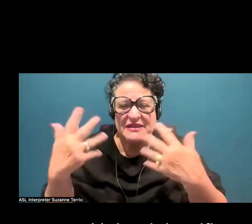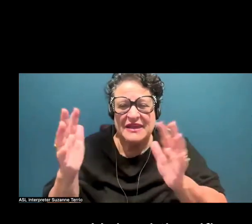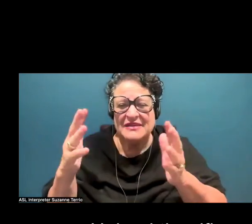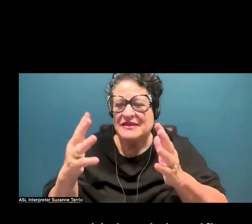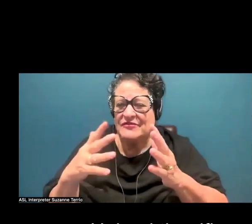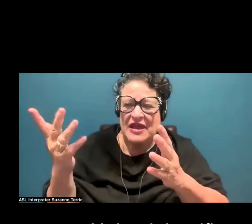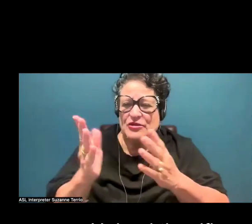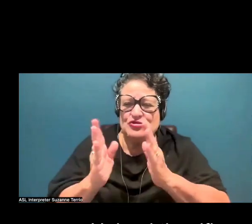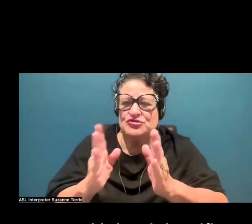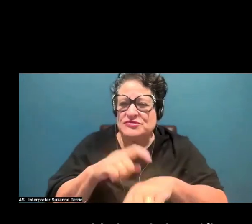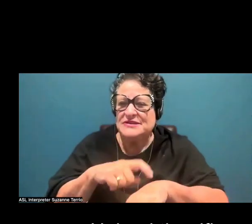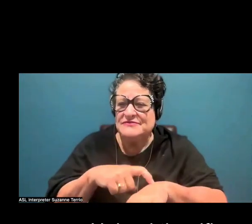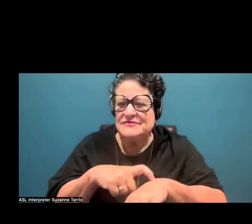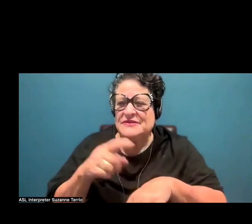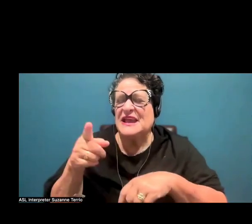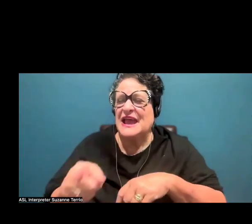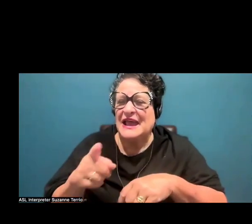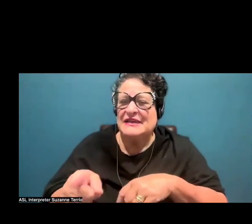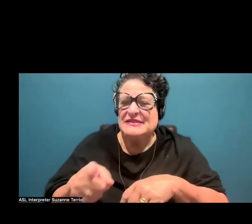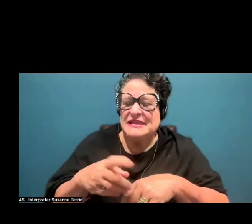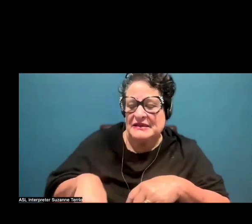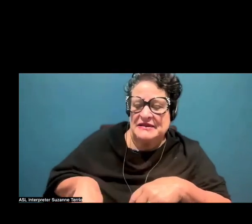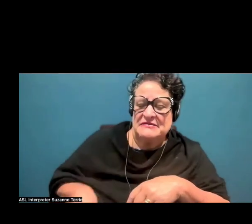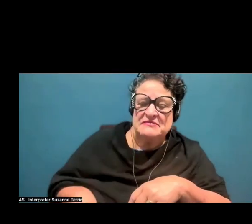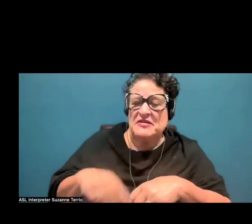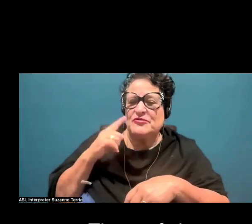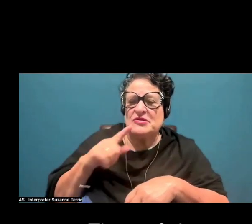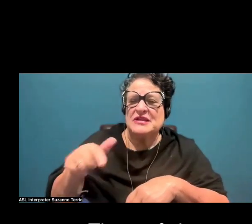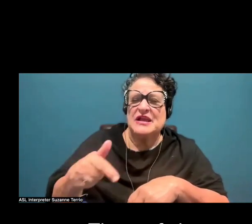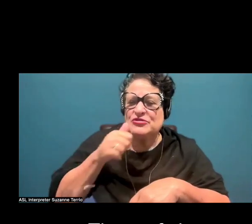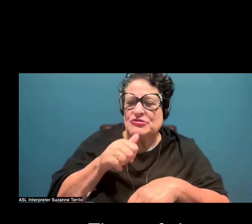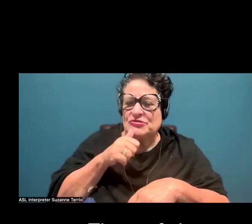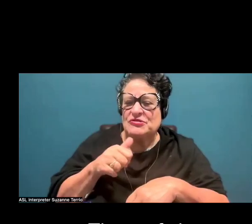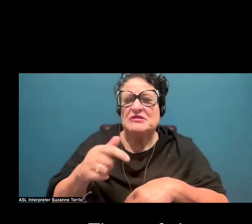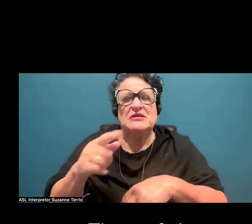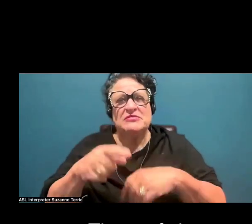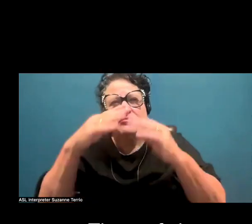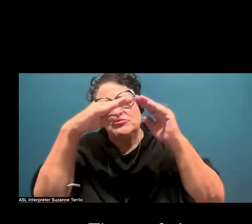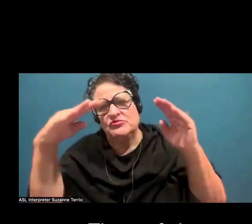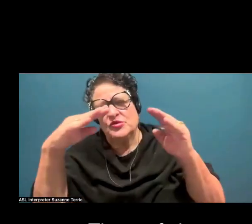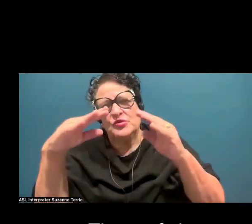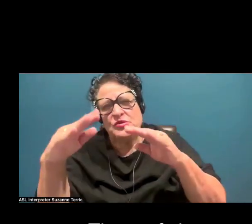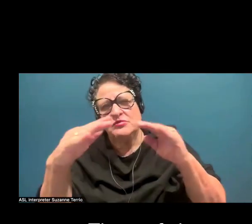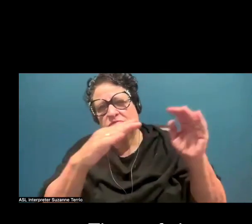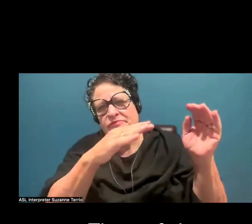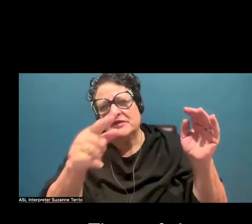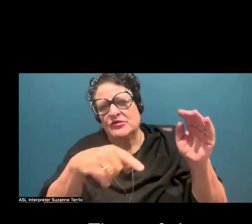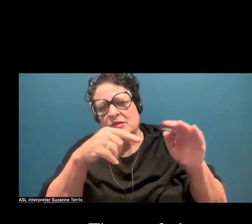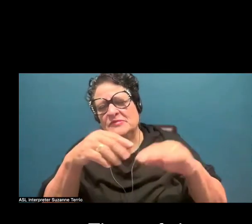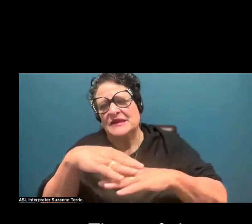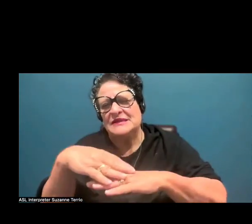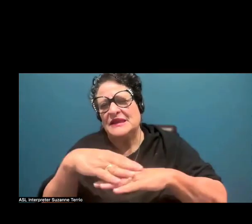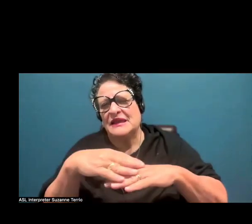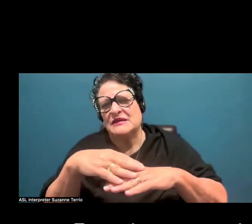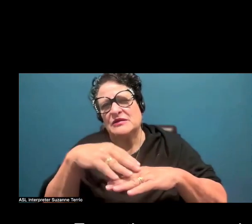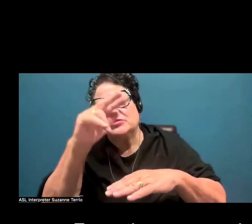in the box for the next girl, slip one in your pocket just in case. The roof slopes gently away from the flat top deck, third floor to